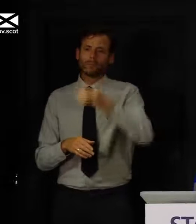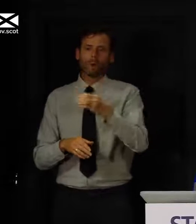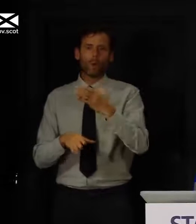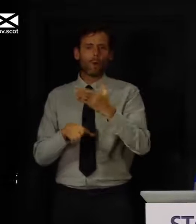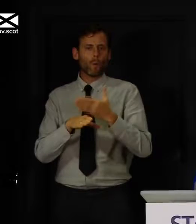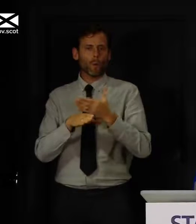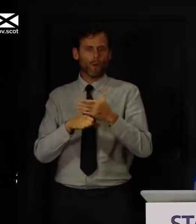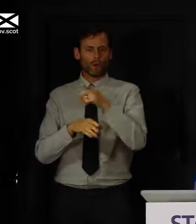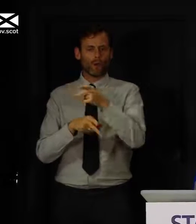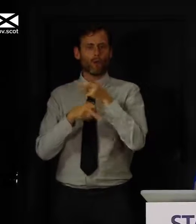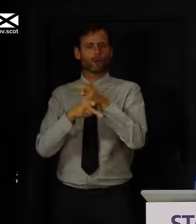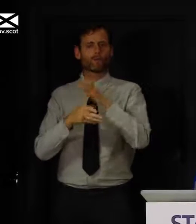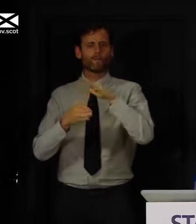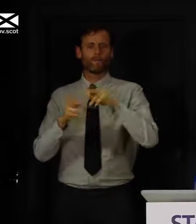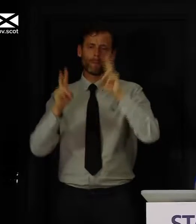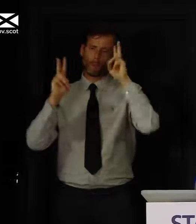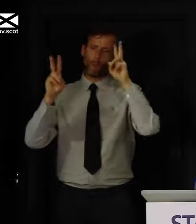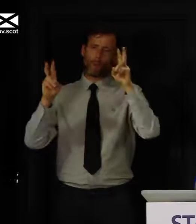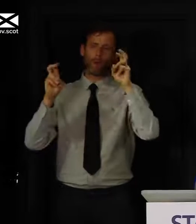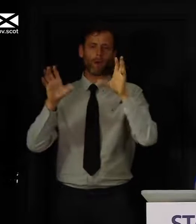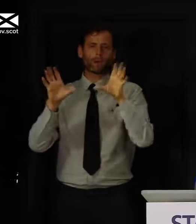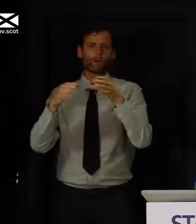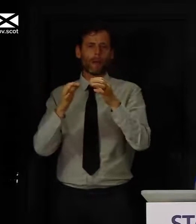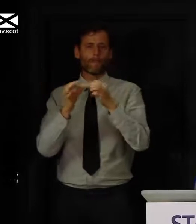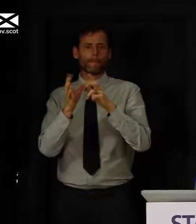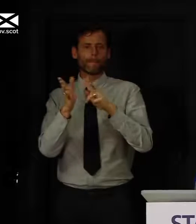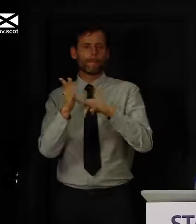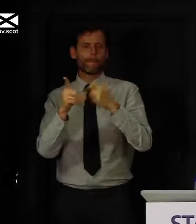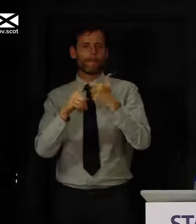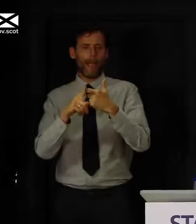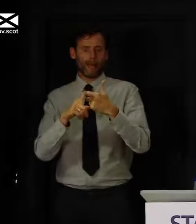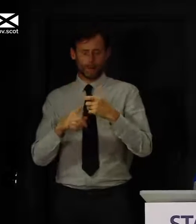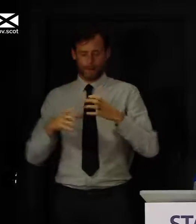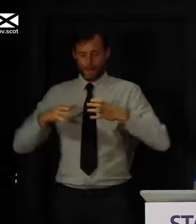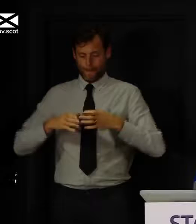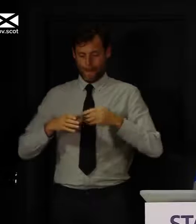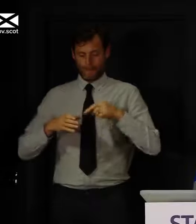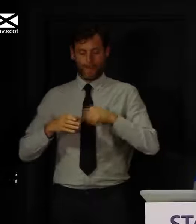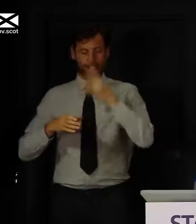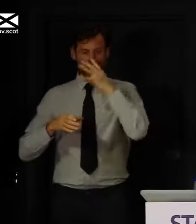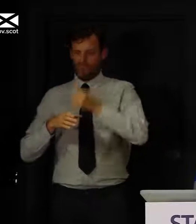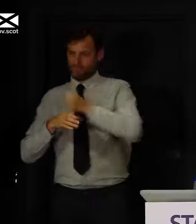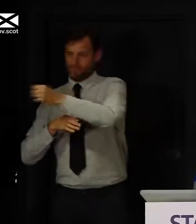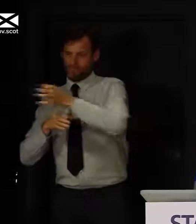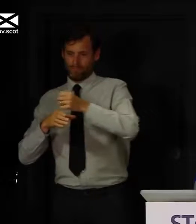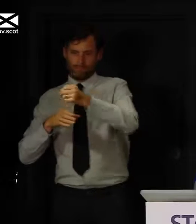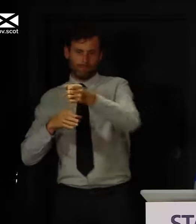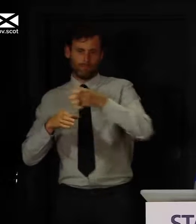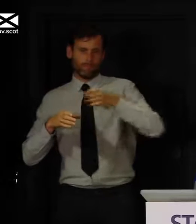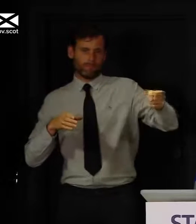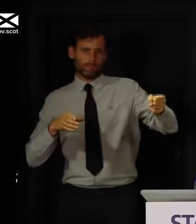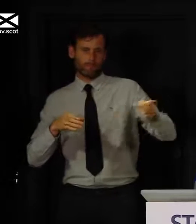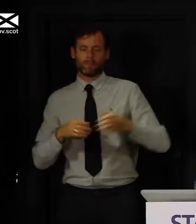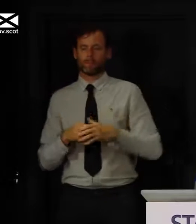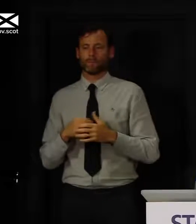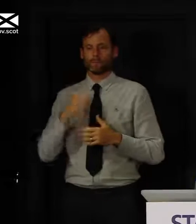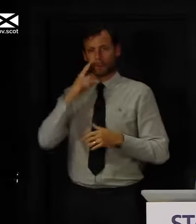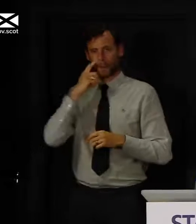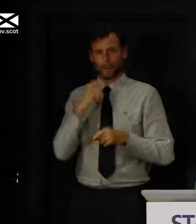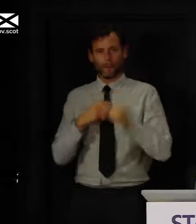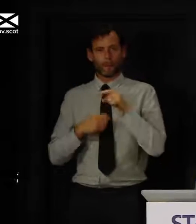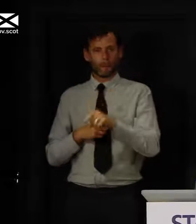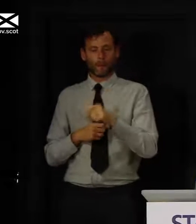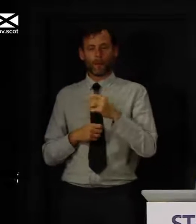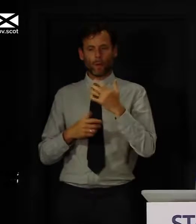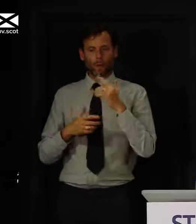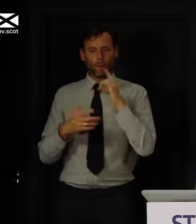hospitals, when they look to use people from the bank, do go through exercise about what skills they need and who